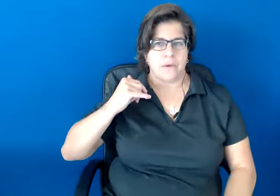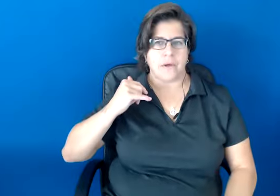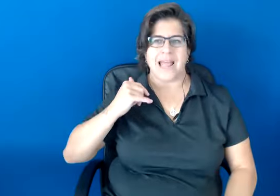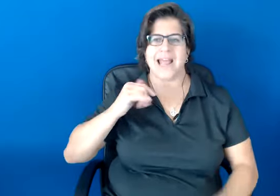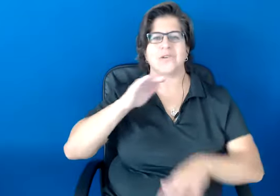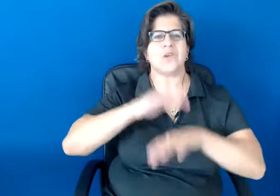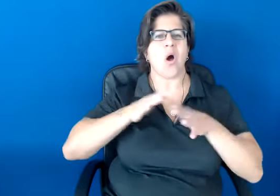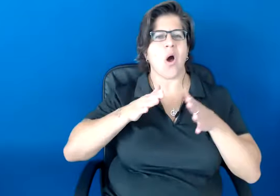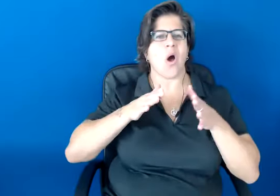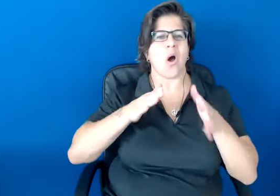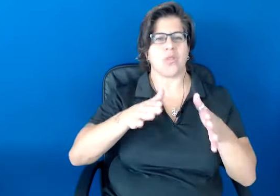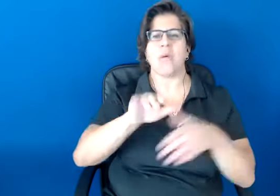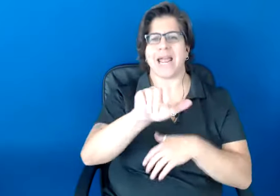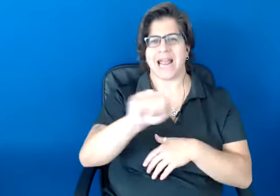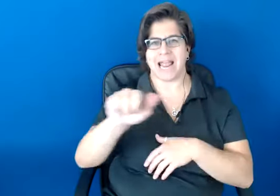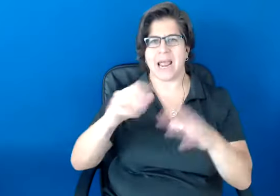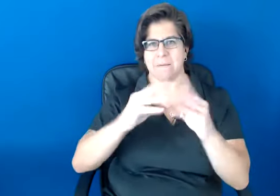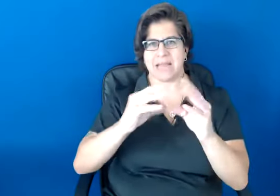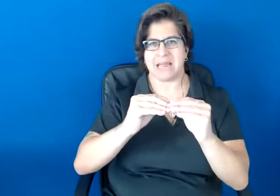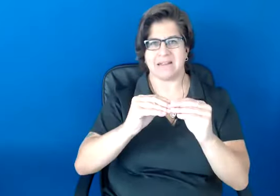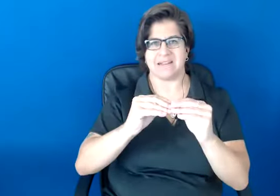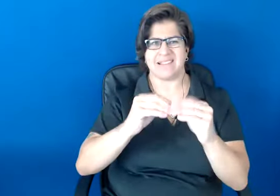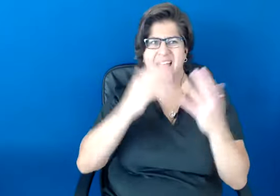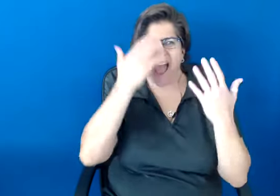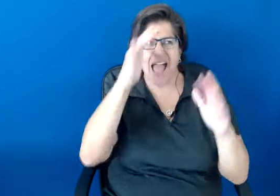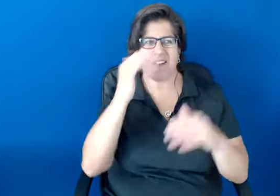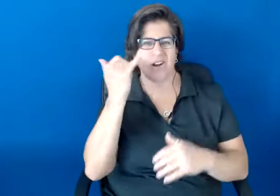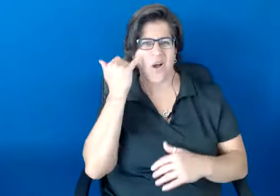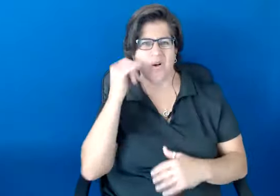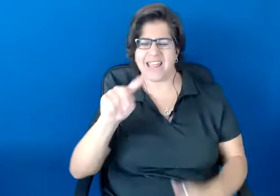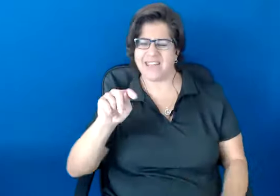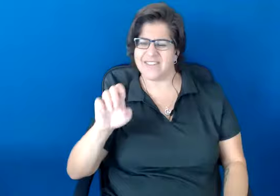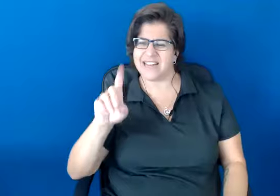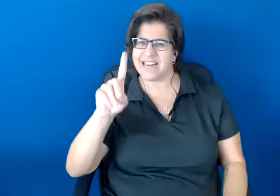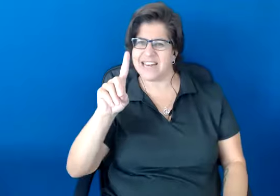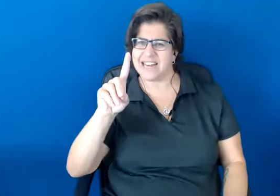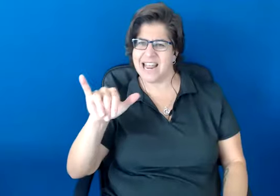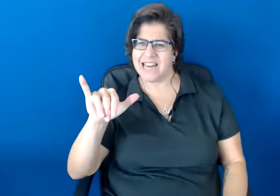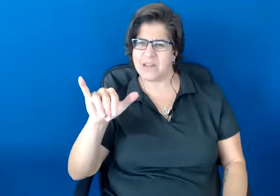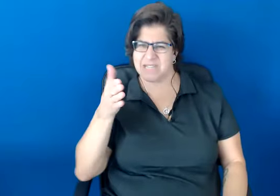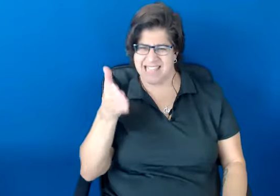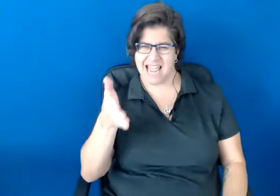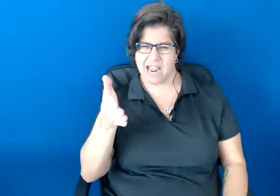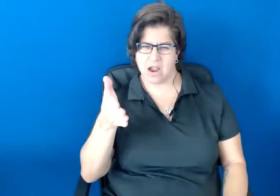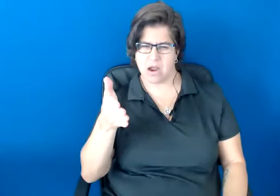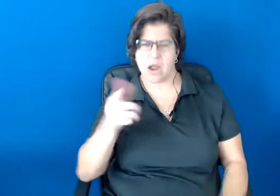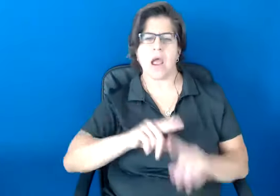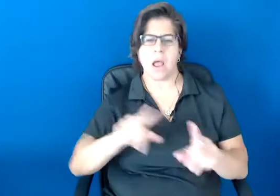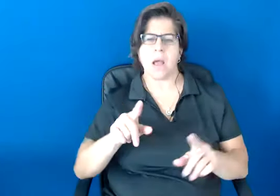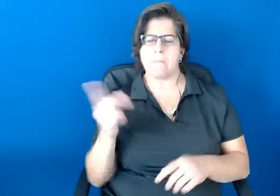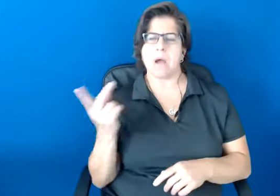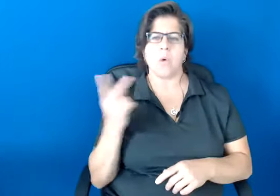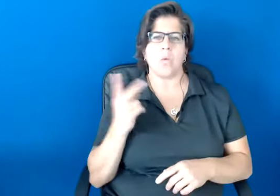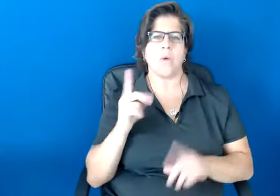my way to an AA meeting. I don't even know for sure if Teddy was at that AA meeting that day, but we went to a lot of